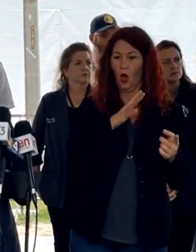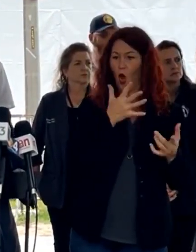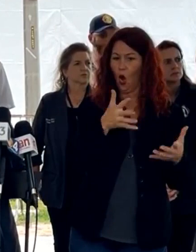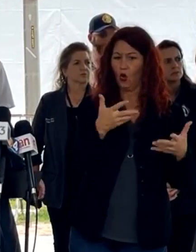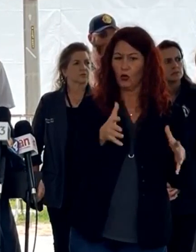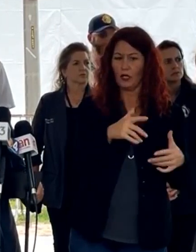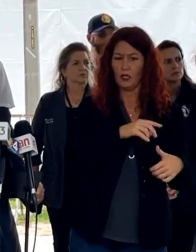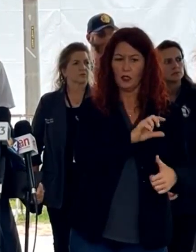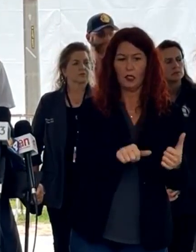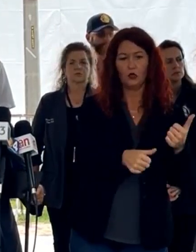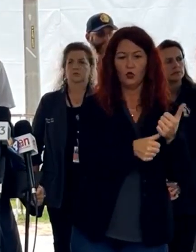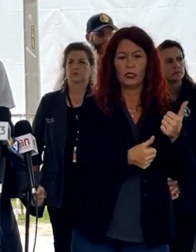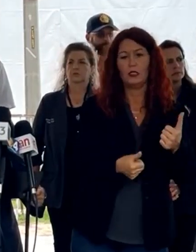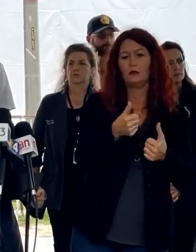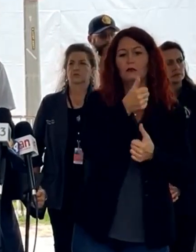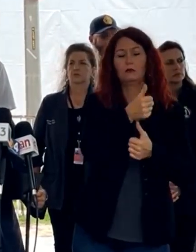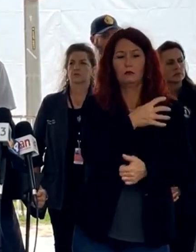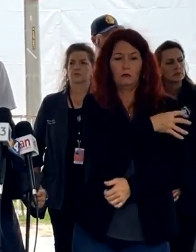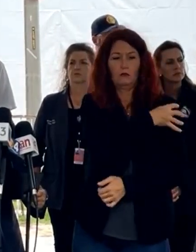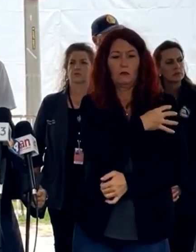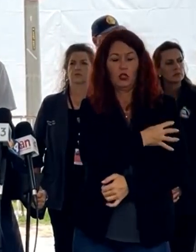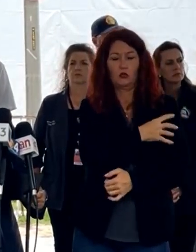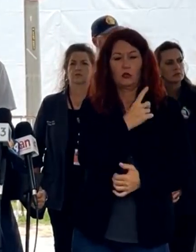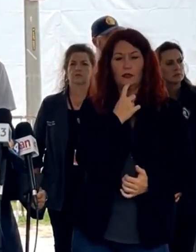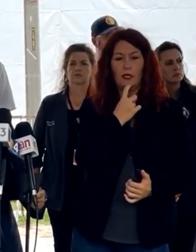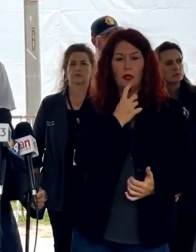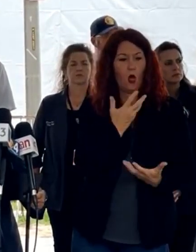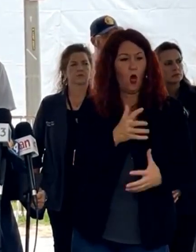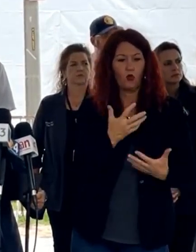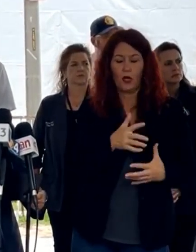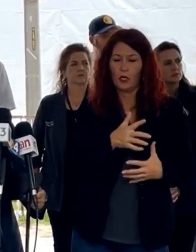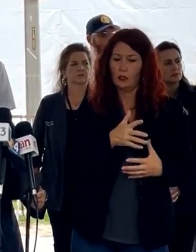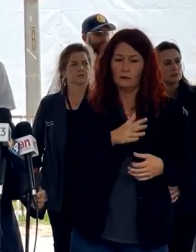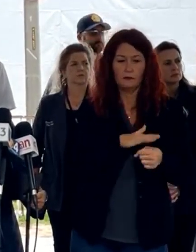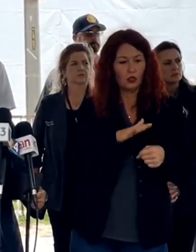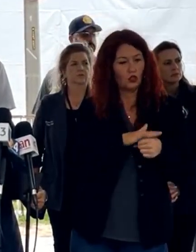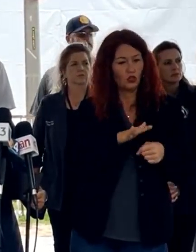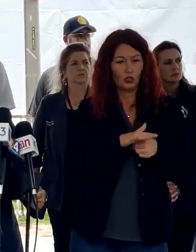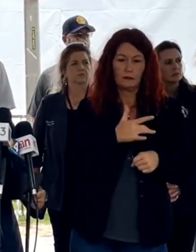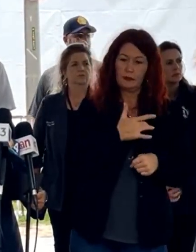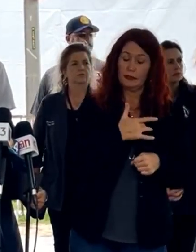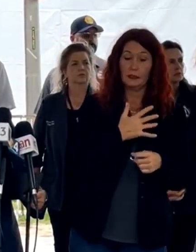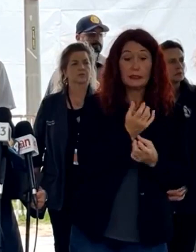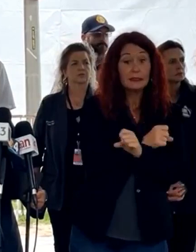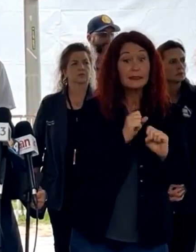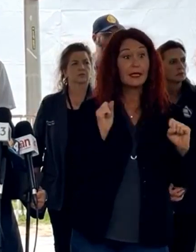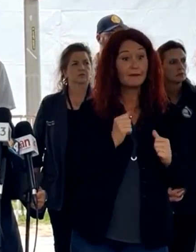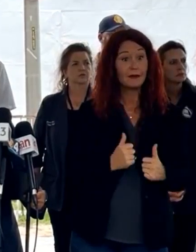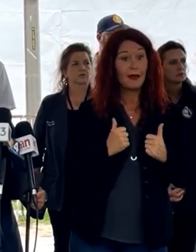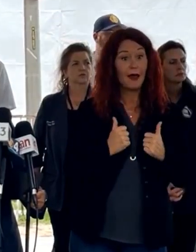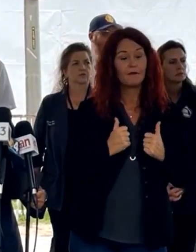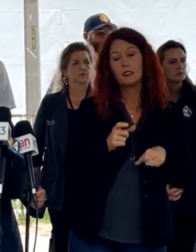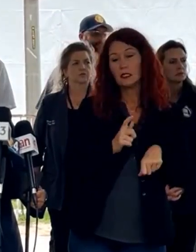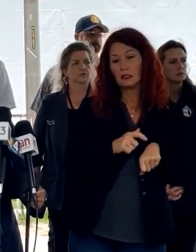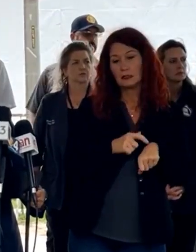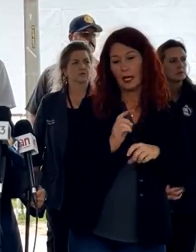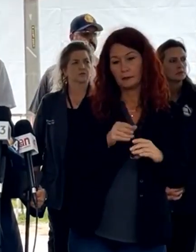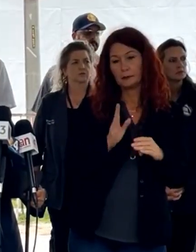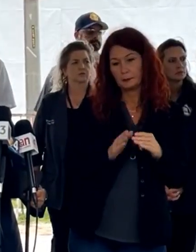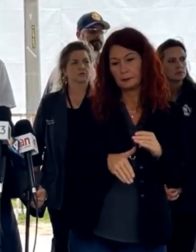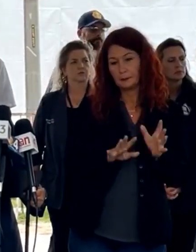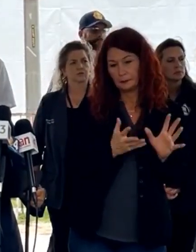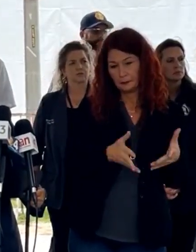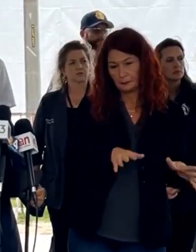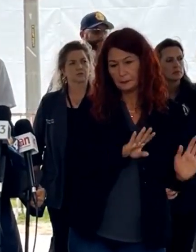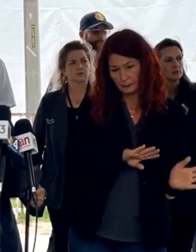and I'm no expert on this matter, but there are families who are also very eager to recover their bodies for burial purposes. If you guys were to go the